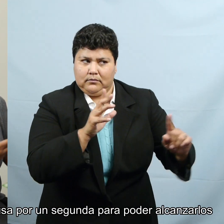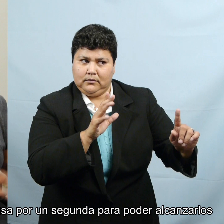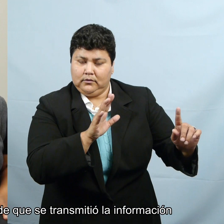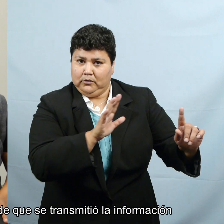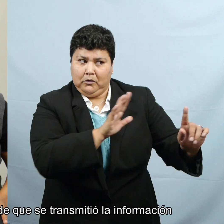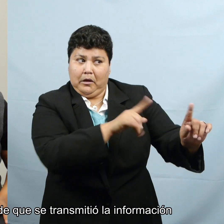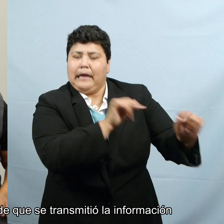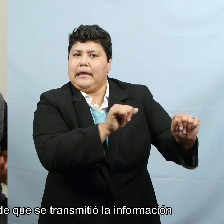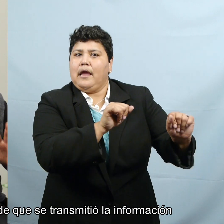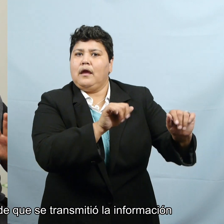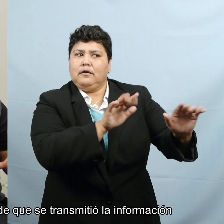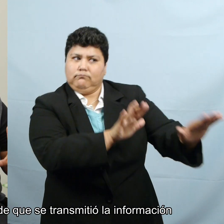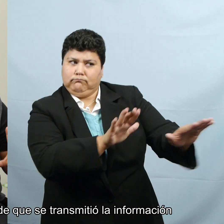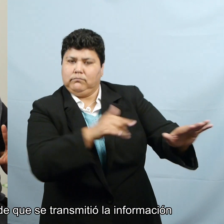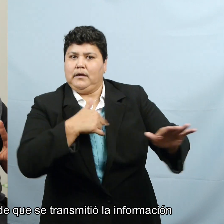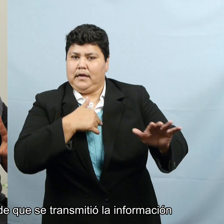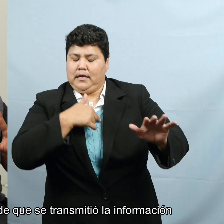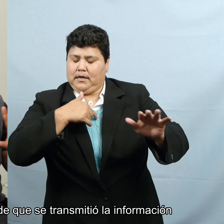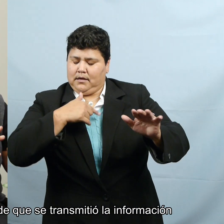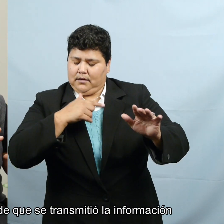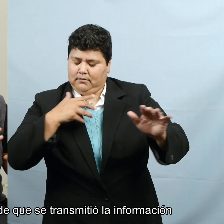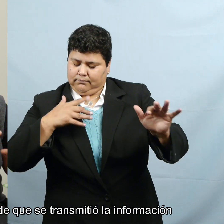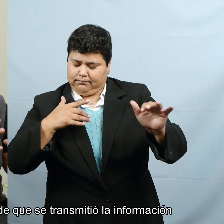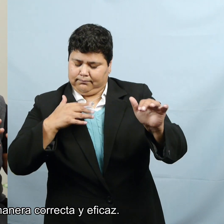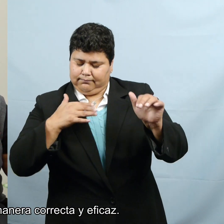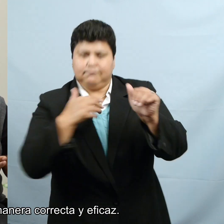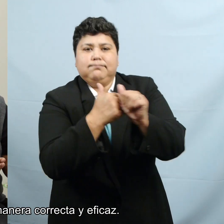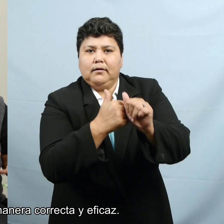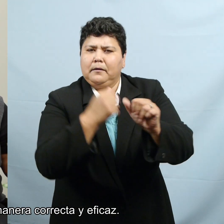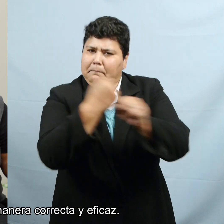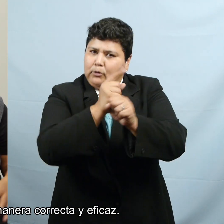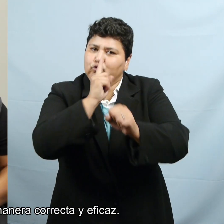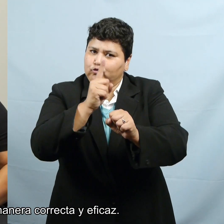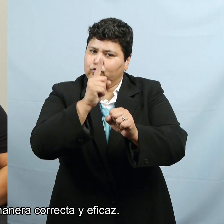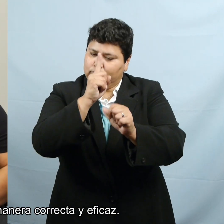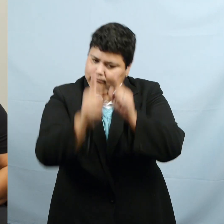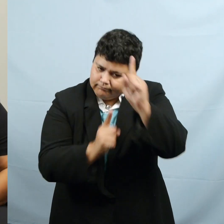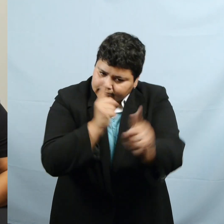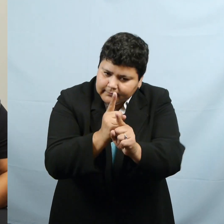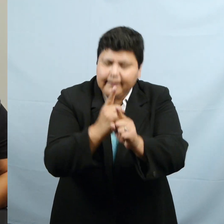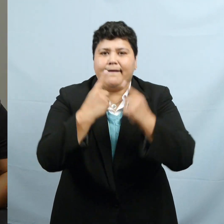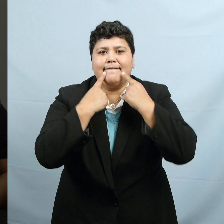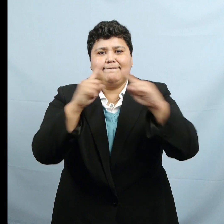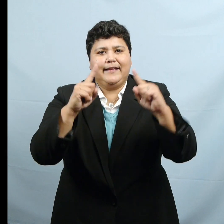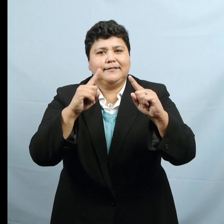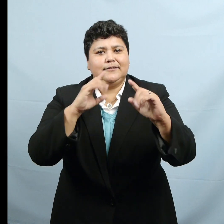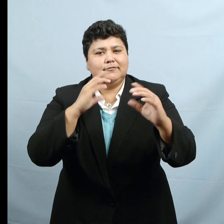up and make sure that information was rendered accurately and effectively.